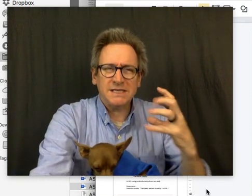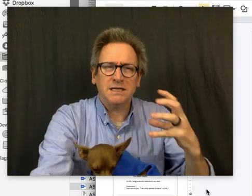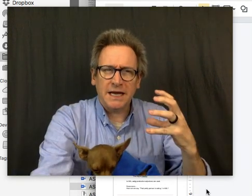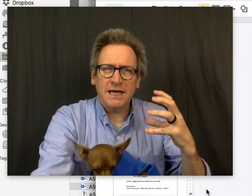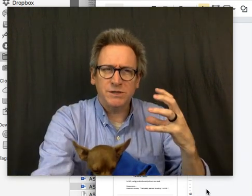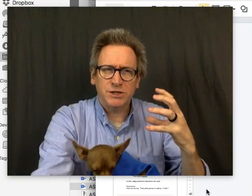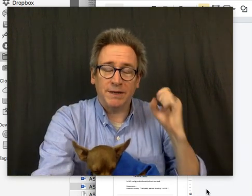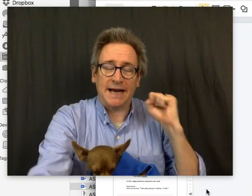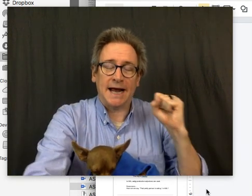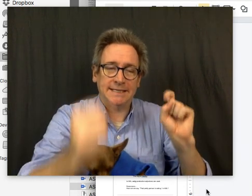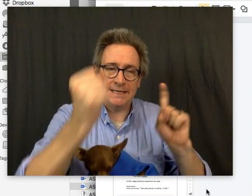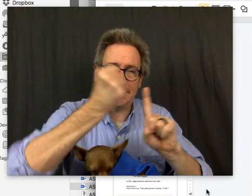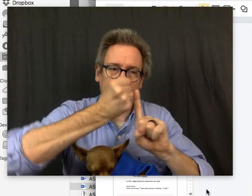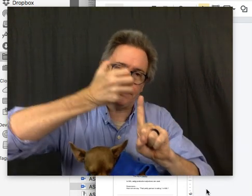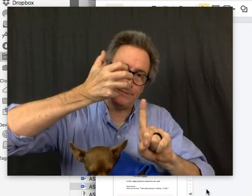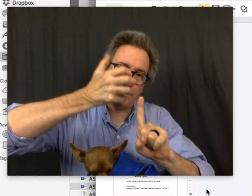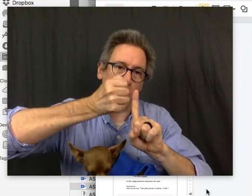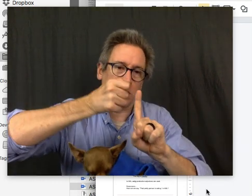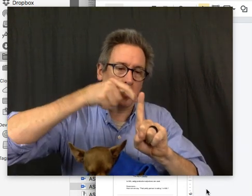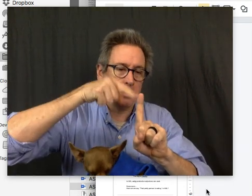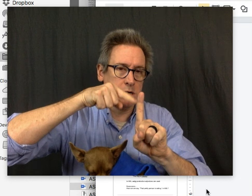So it takes a little getting used to, but that idea that